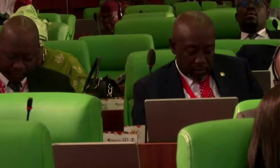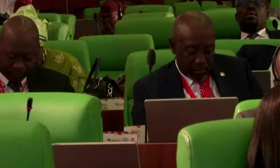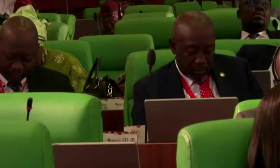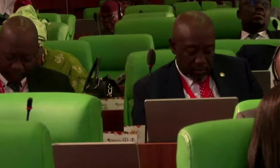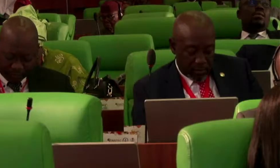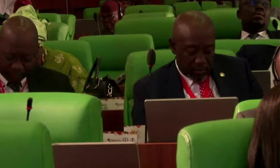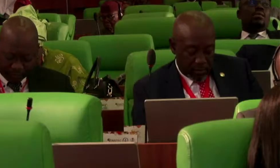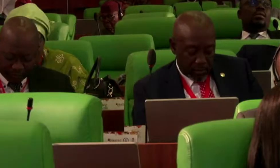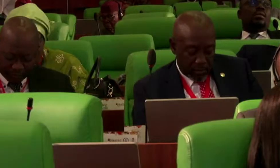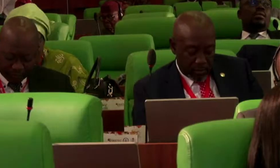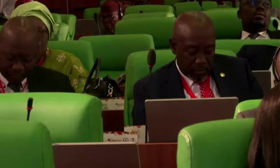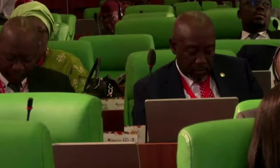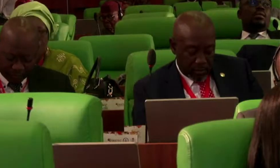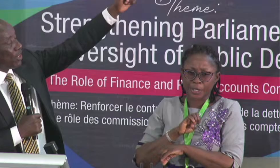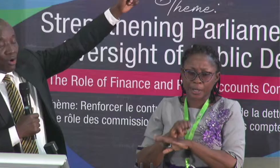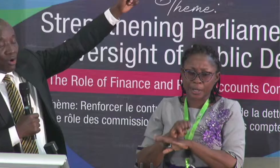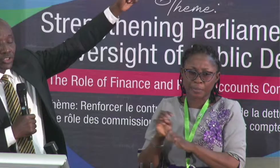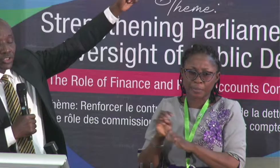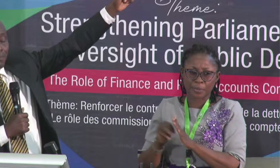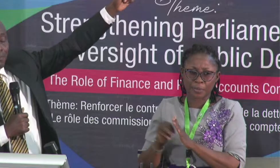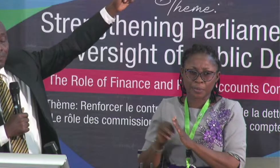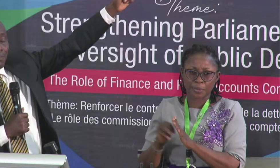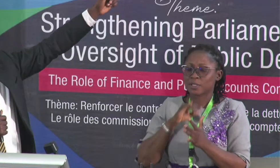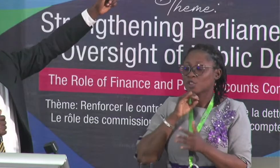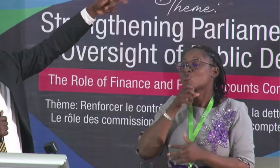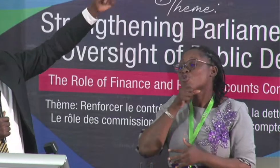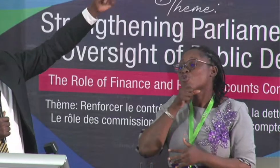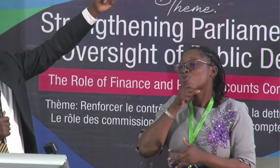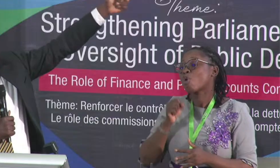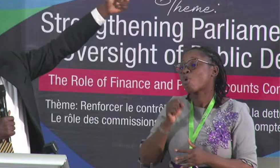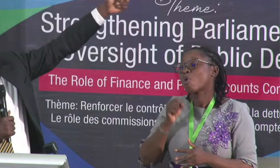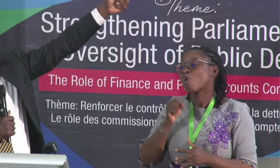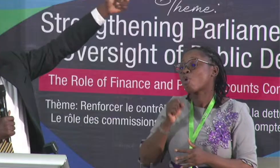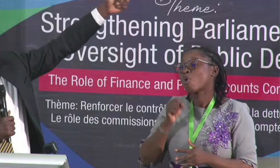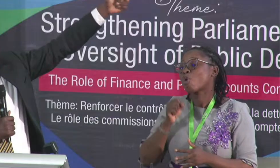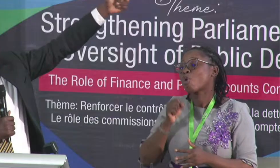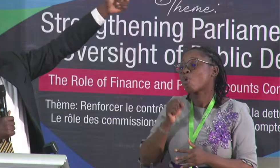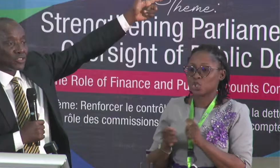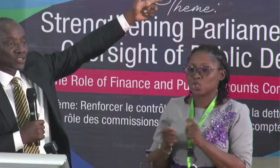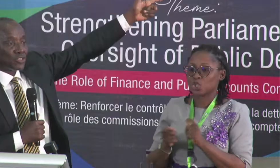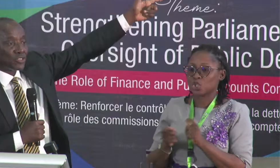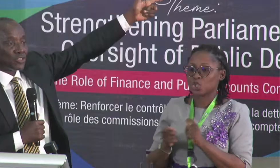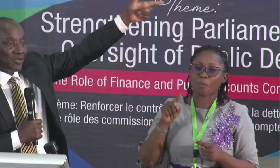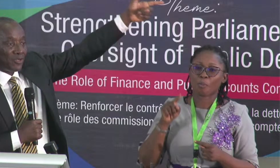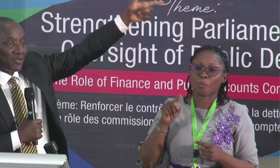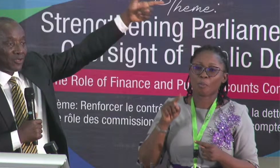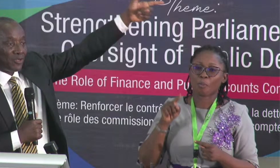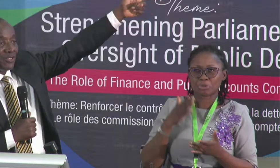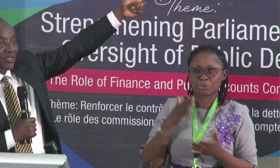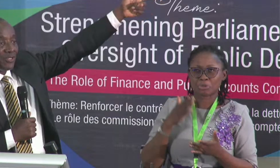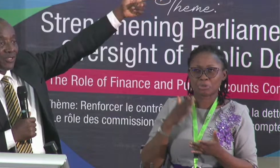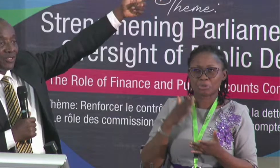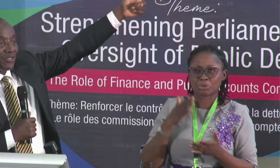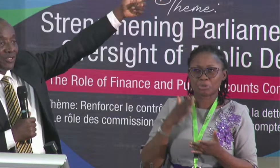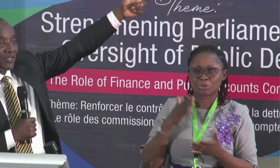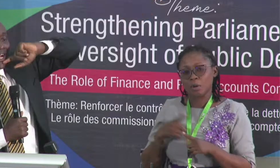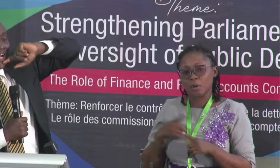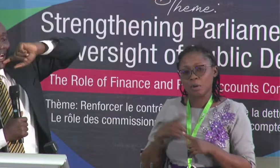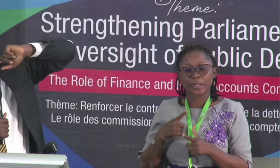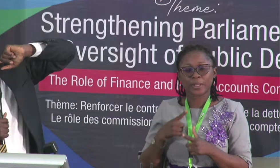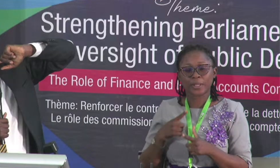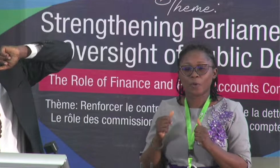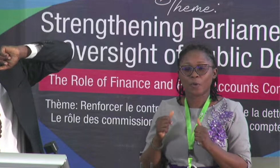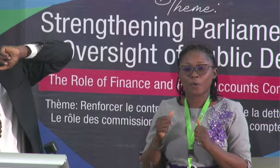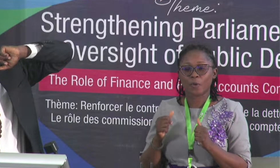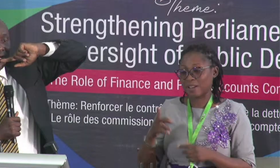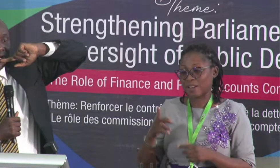look at unemployment, well, this is the old methodology. Now we have changed it to 4.something%, but then we're the second largest in the